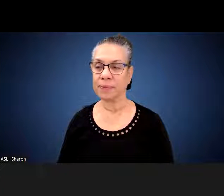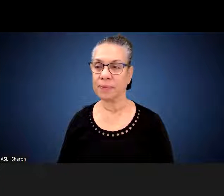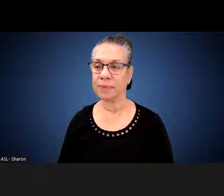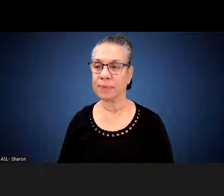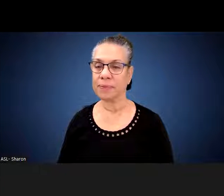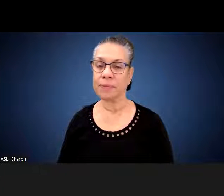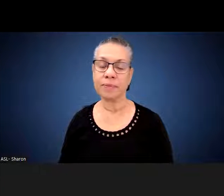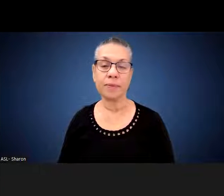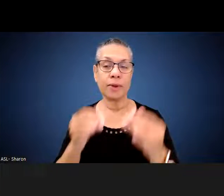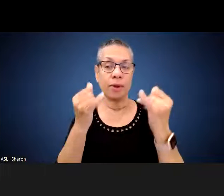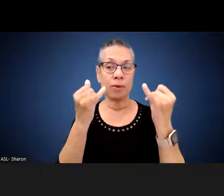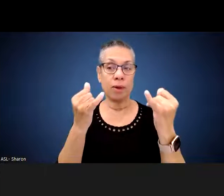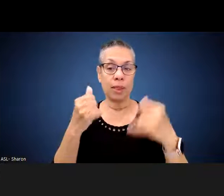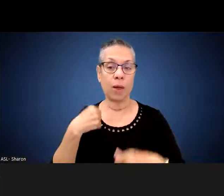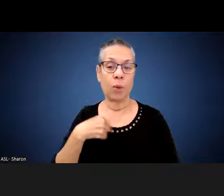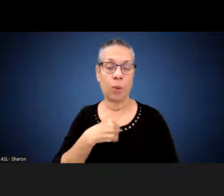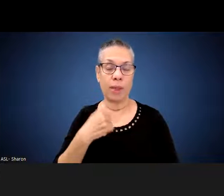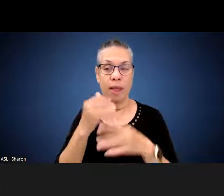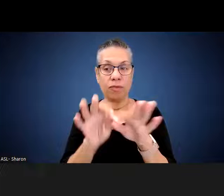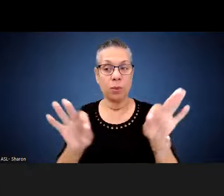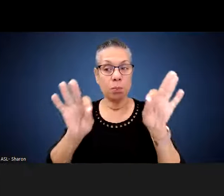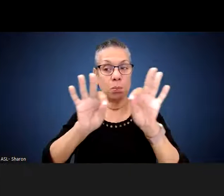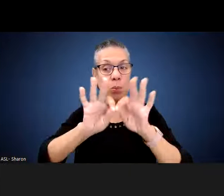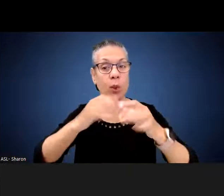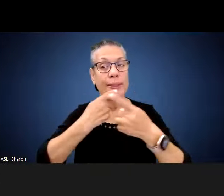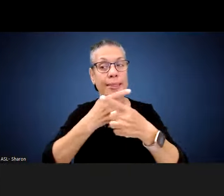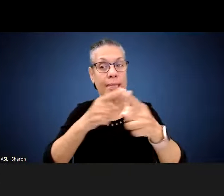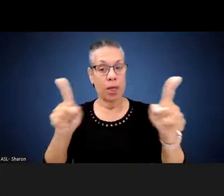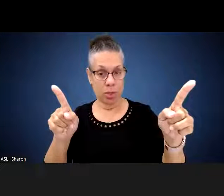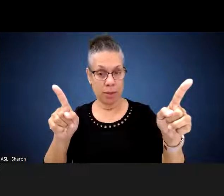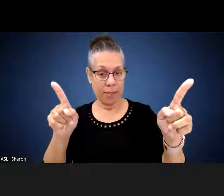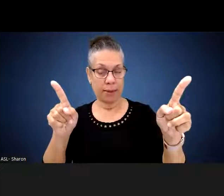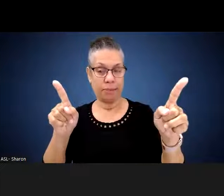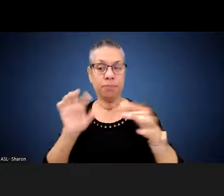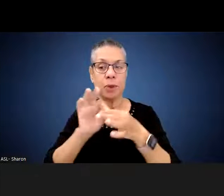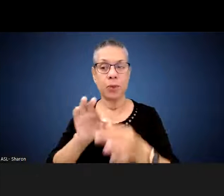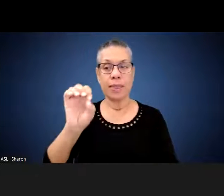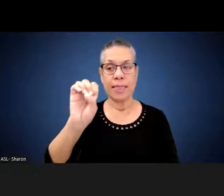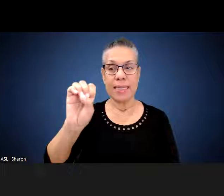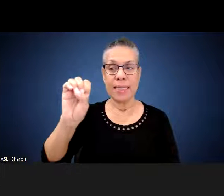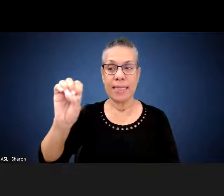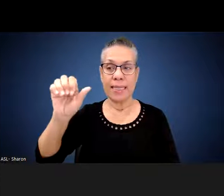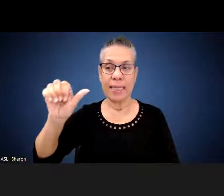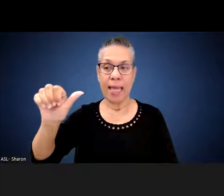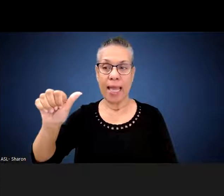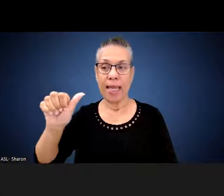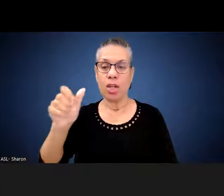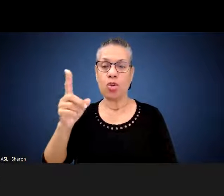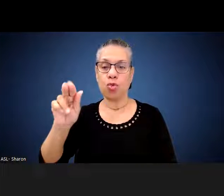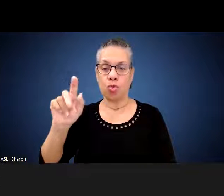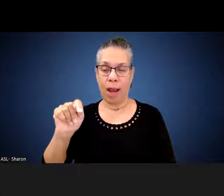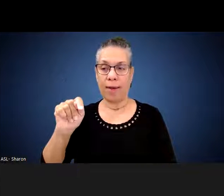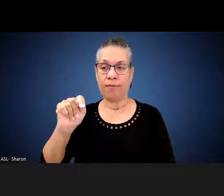So we have we have an important announcement today in terms of EEA's draft climate change